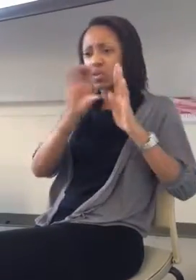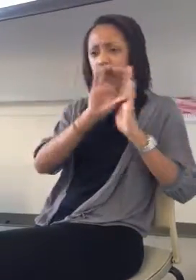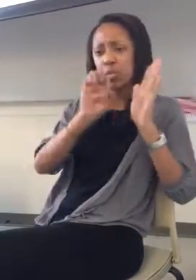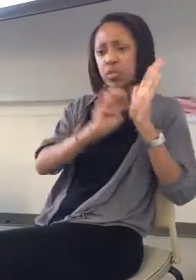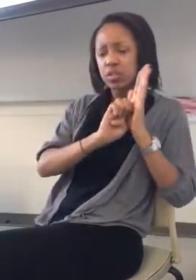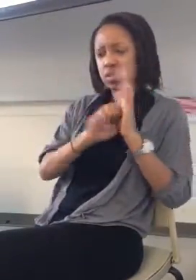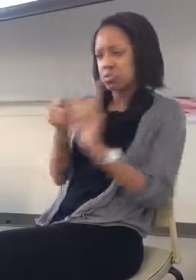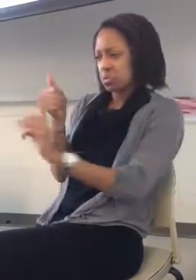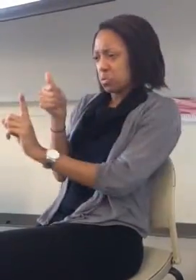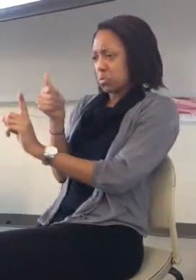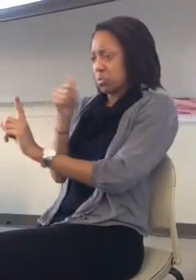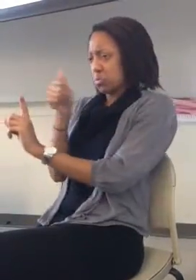that?